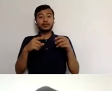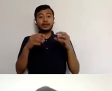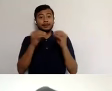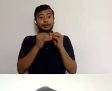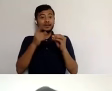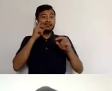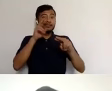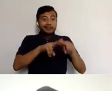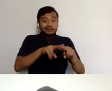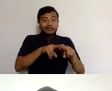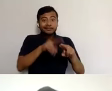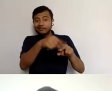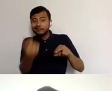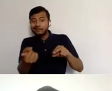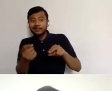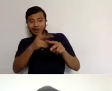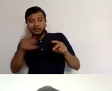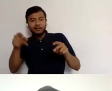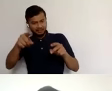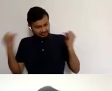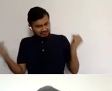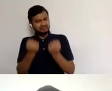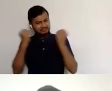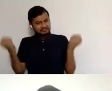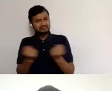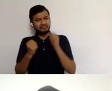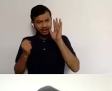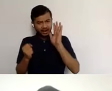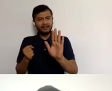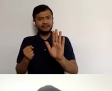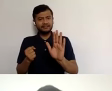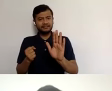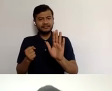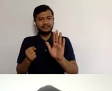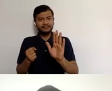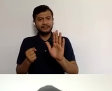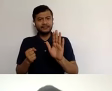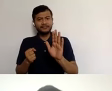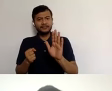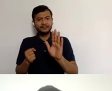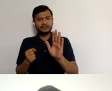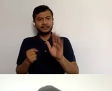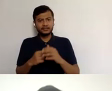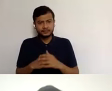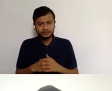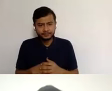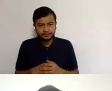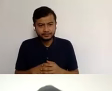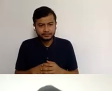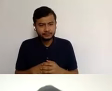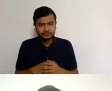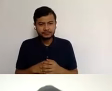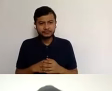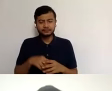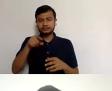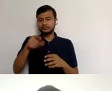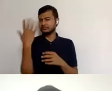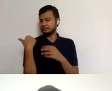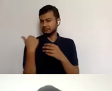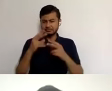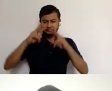is commonly referred to as the homework gap. According to a recent morning consult survey, more than